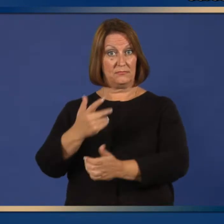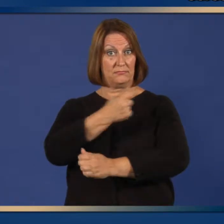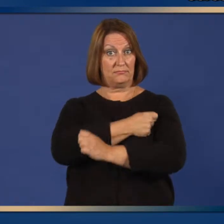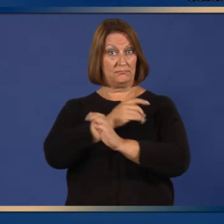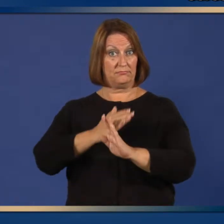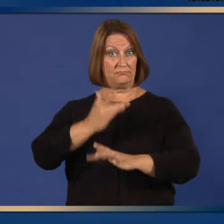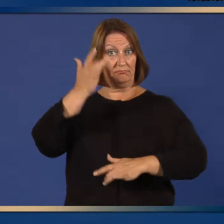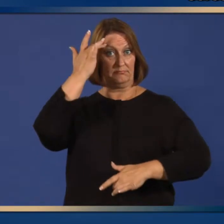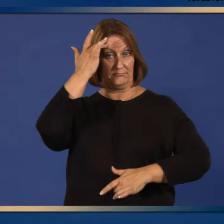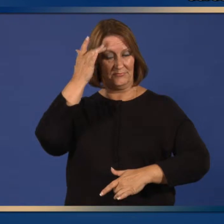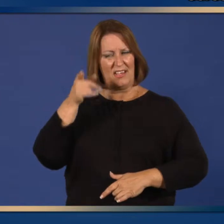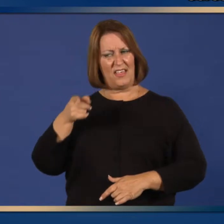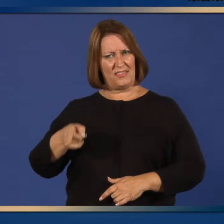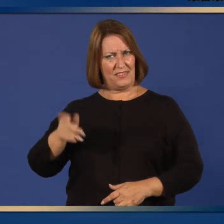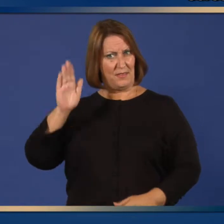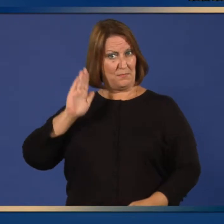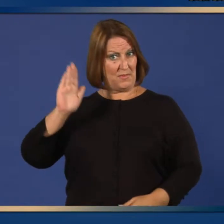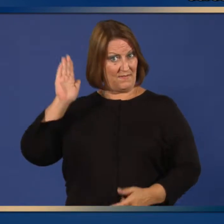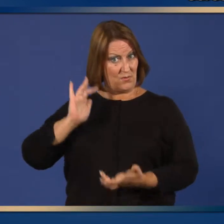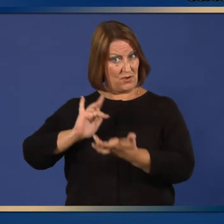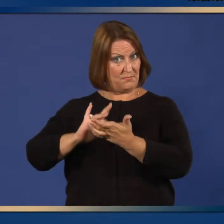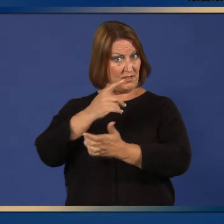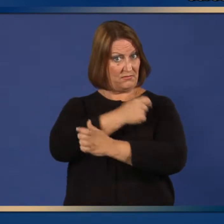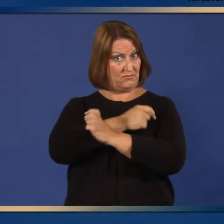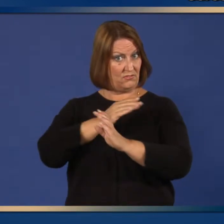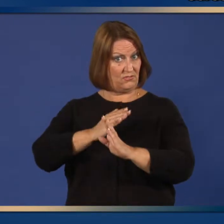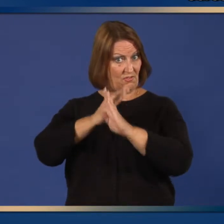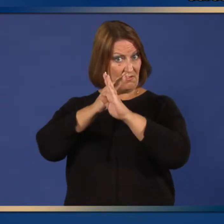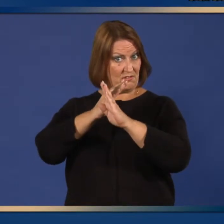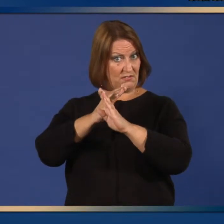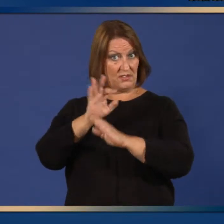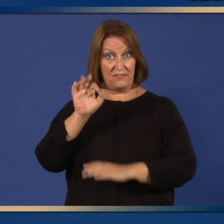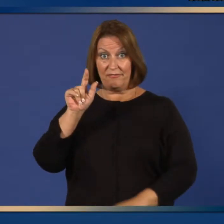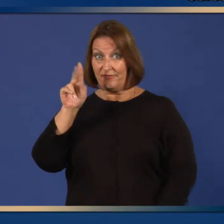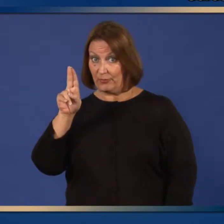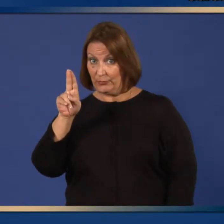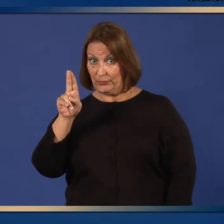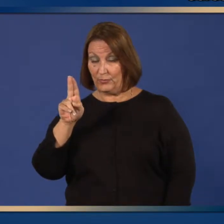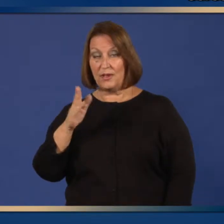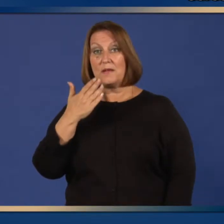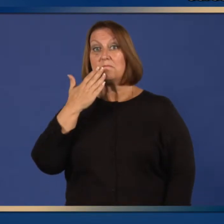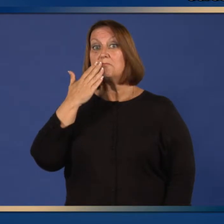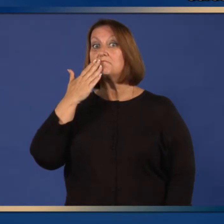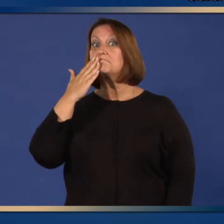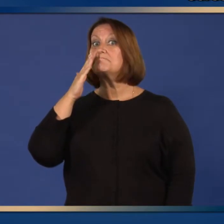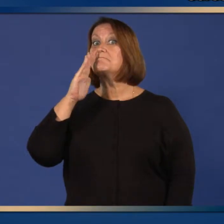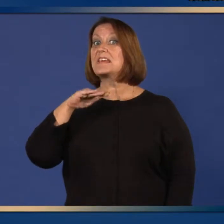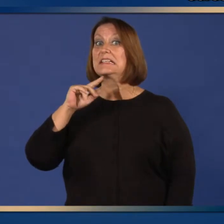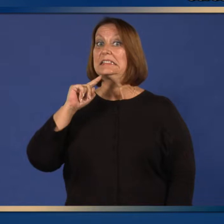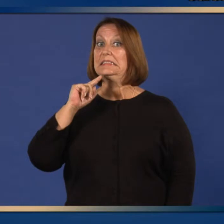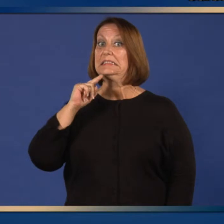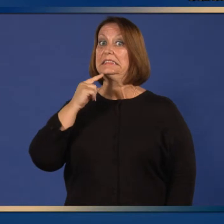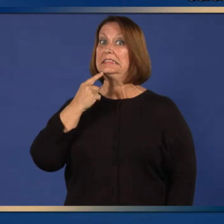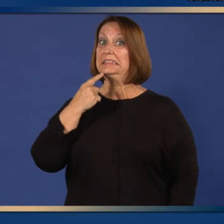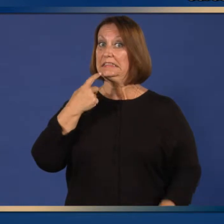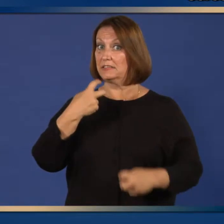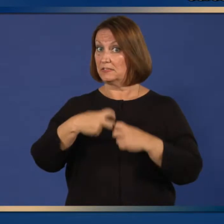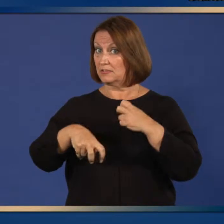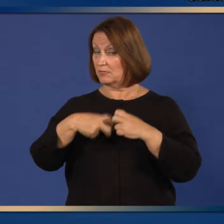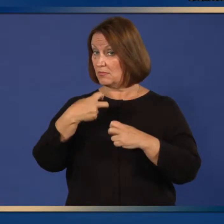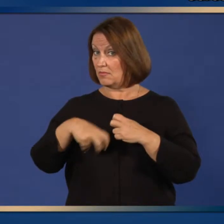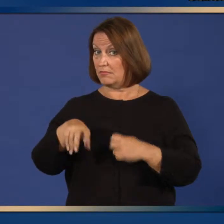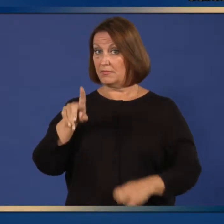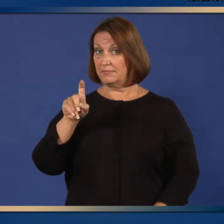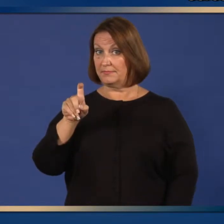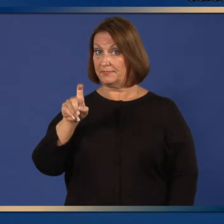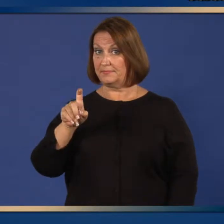has the person to be vaccinated ever had a serious reaction to influenza vaccine in the past?